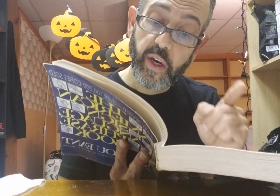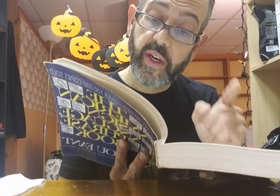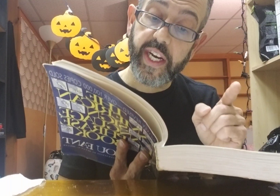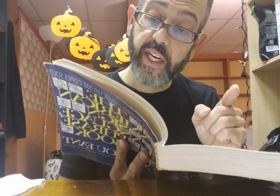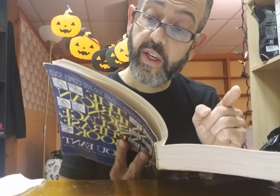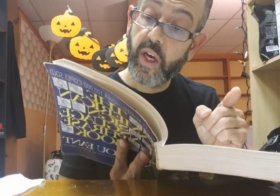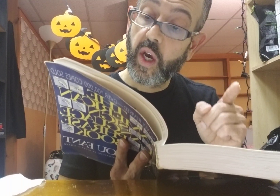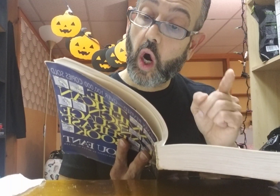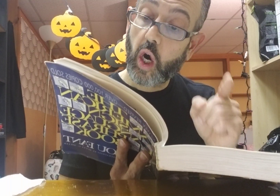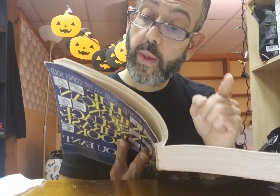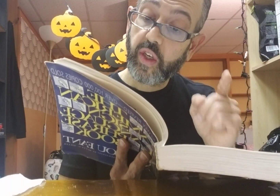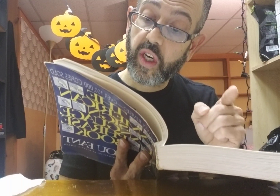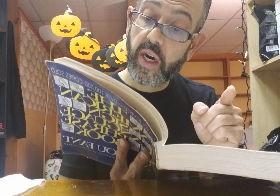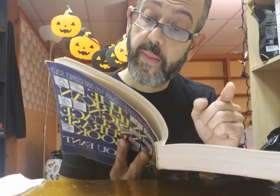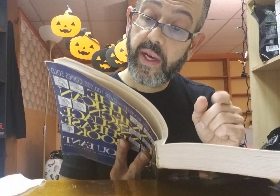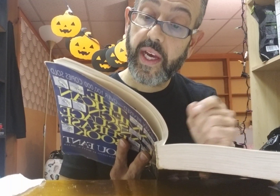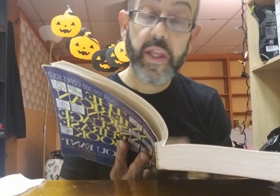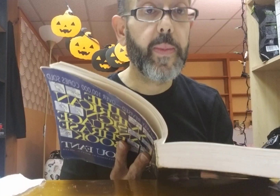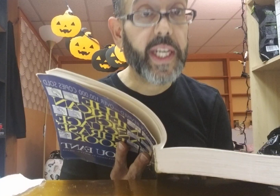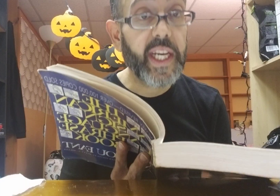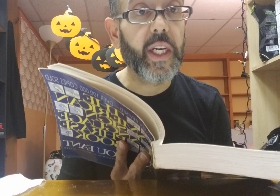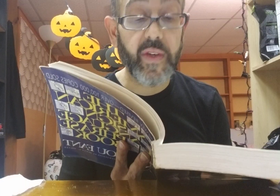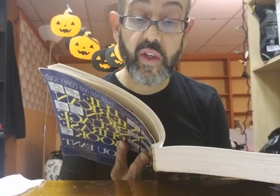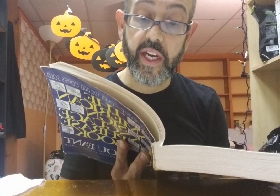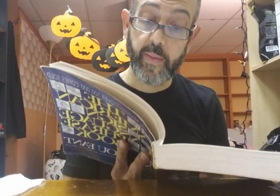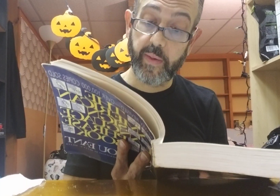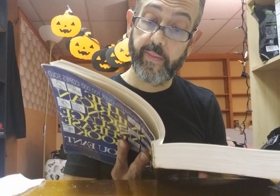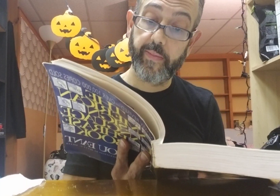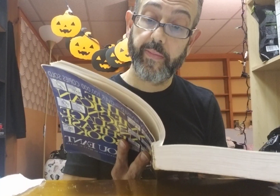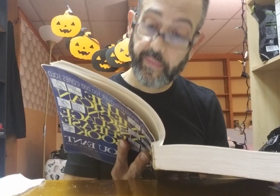other hand, always come at the beginning of a statement.